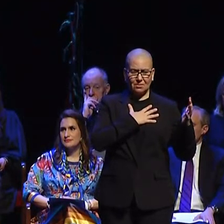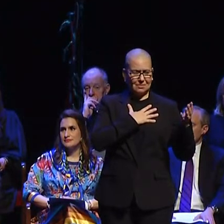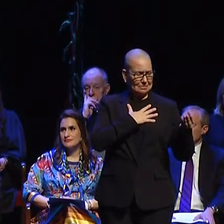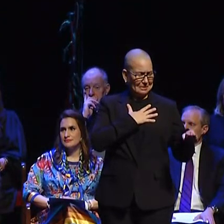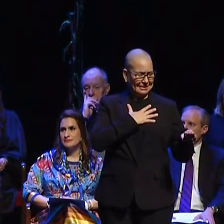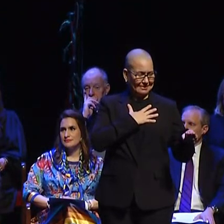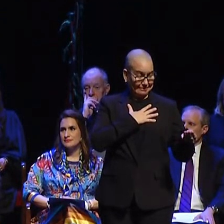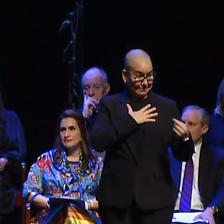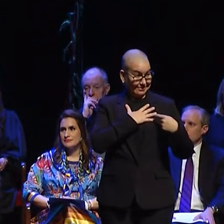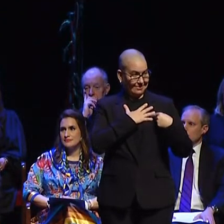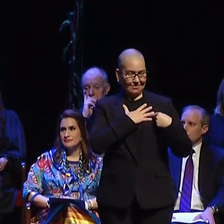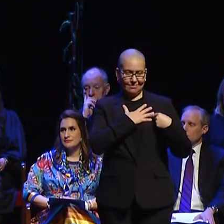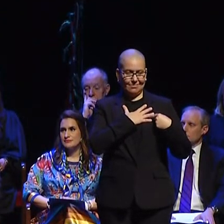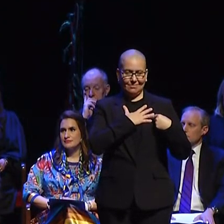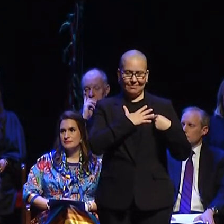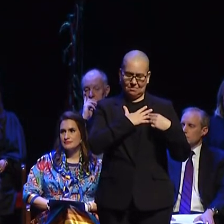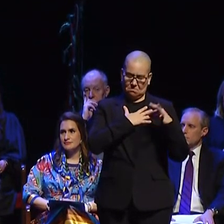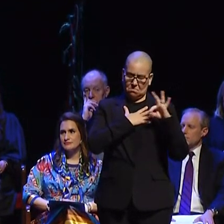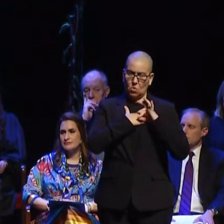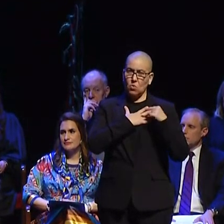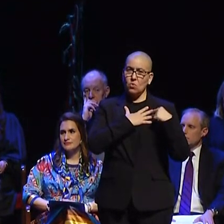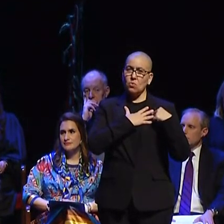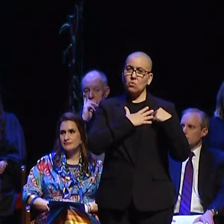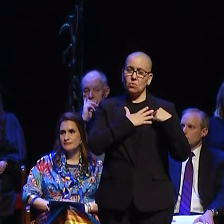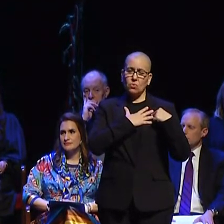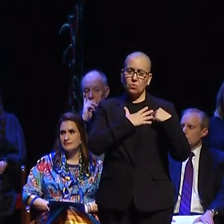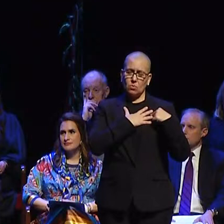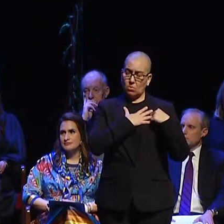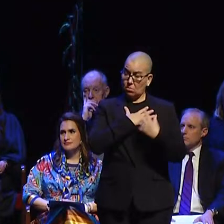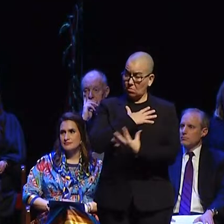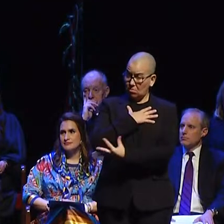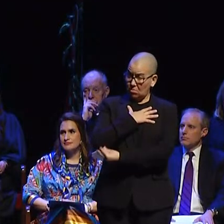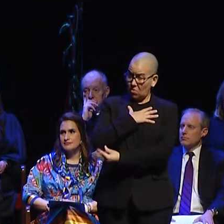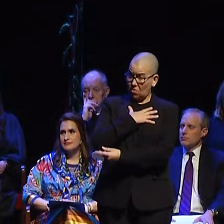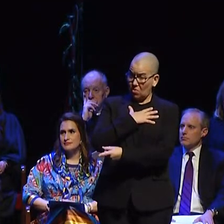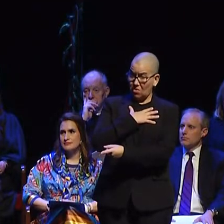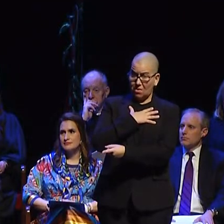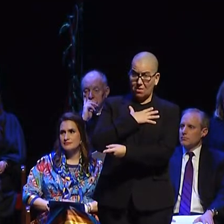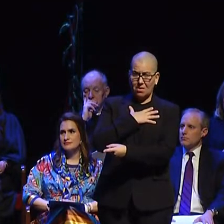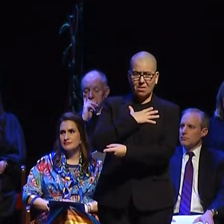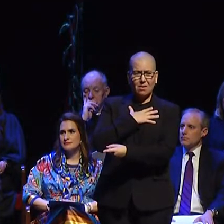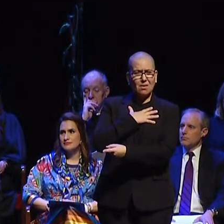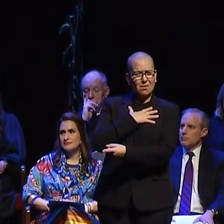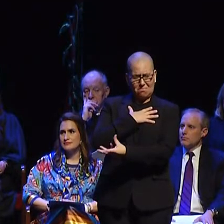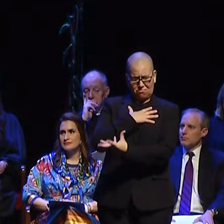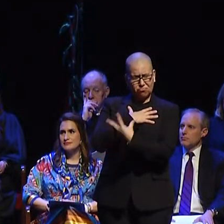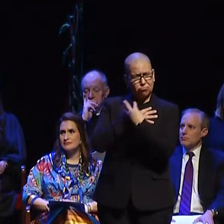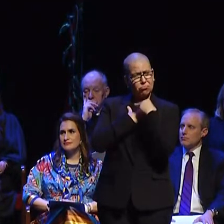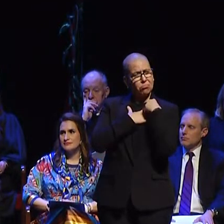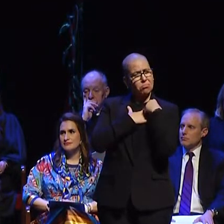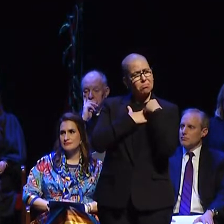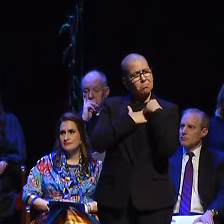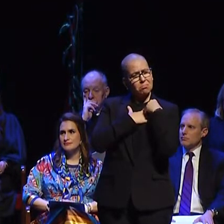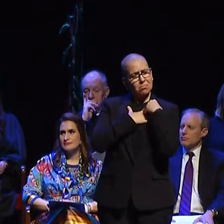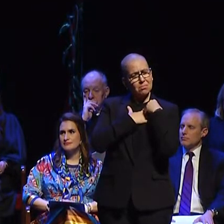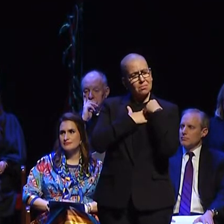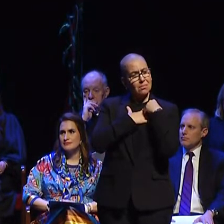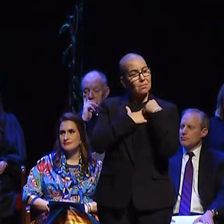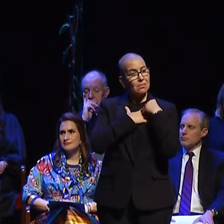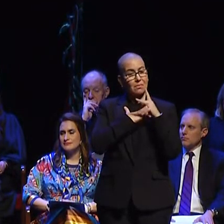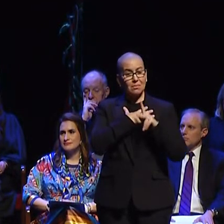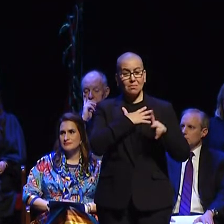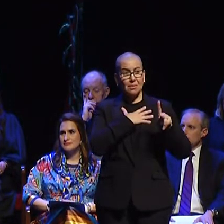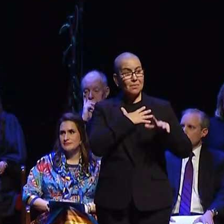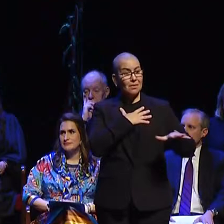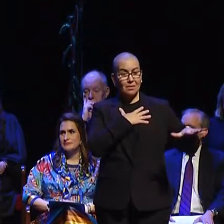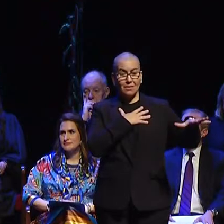as poverty is in the heart. Whoever is wealthy in their hearts will not be harmed by